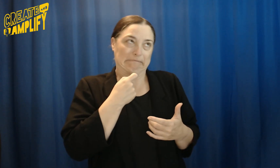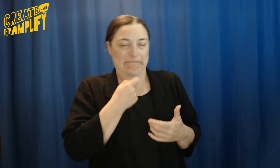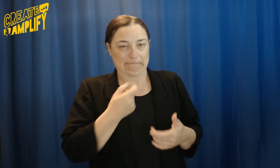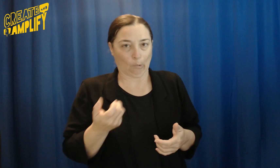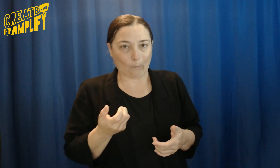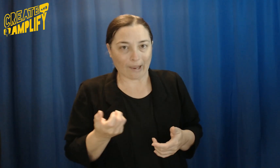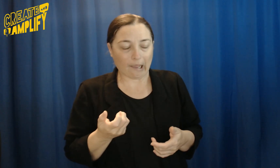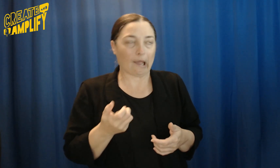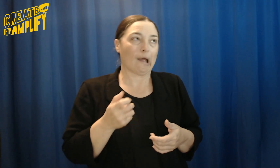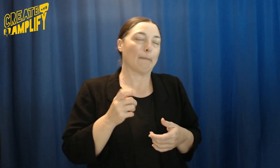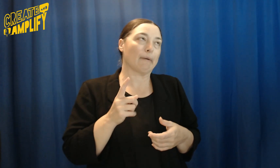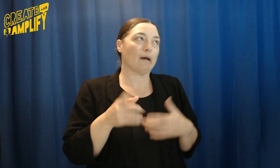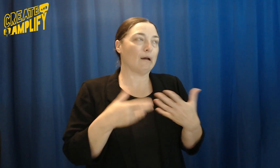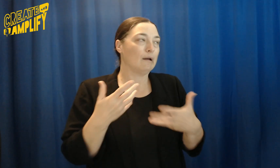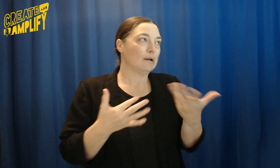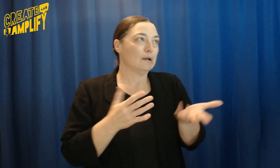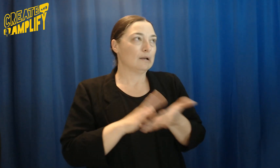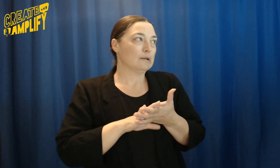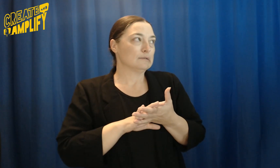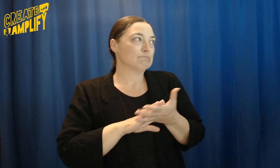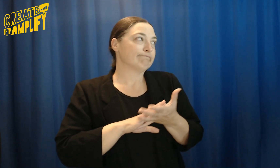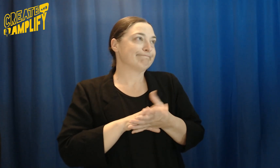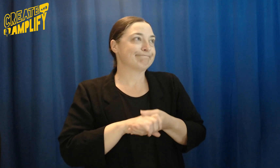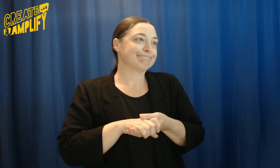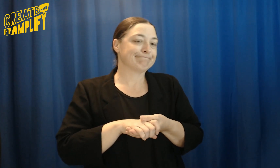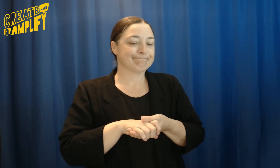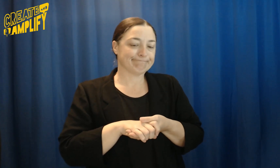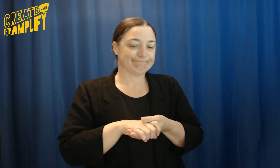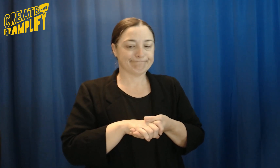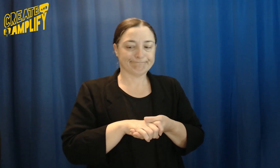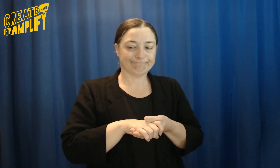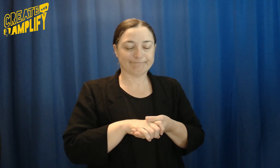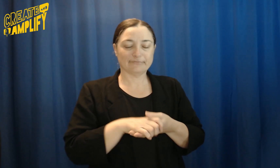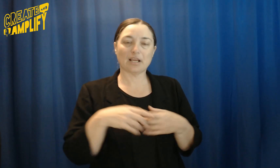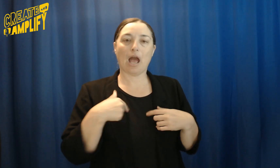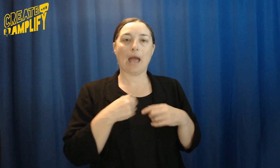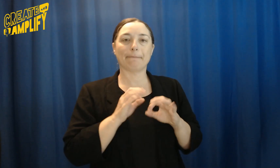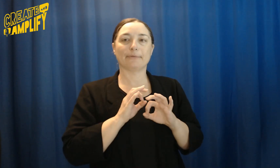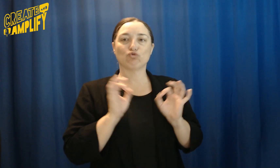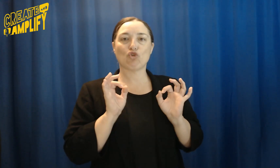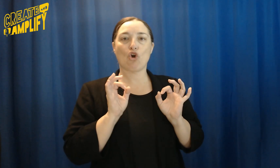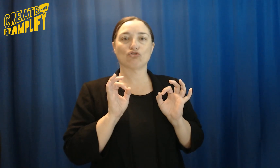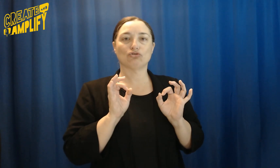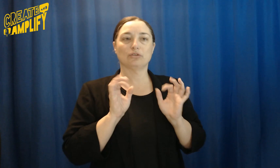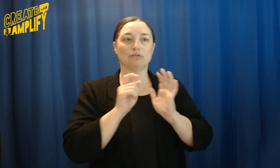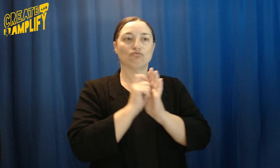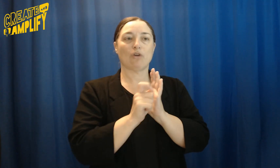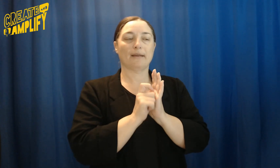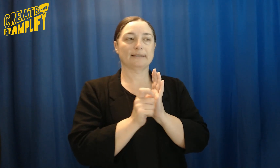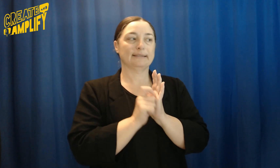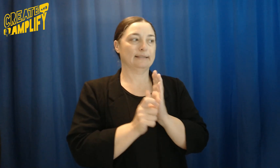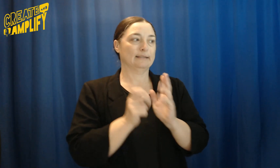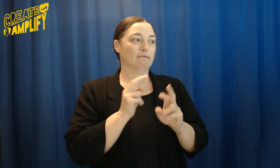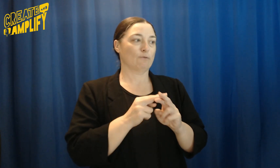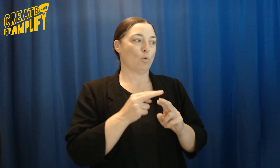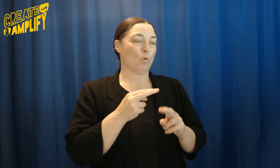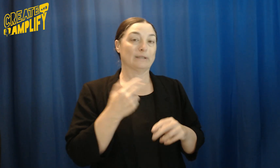But like any memoirist, I'm not writing for selfish purposes. I'm writing because I know